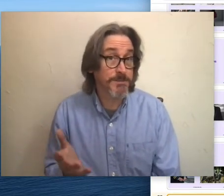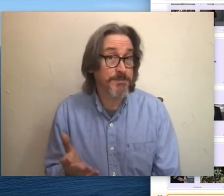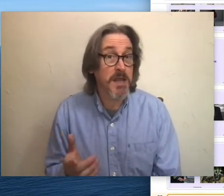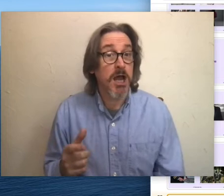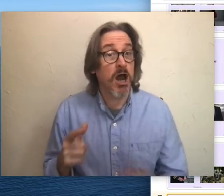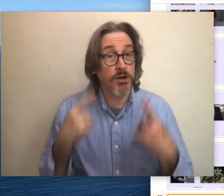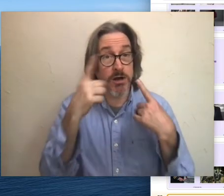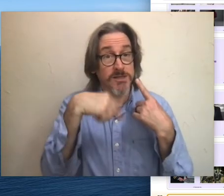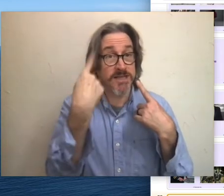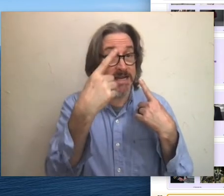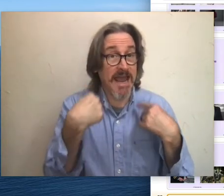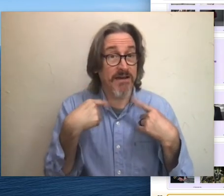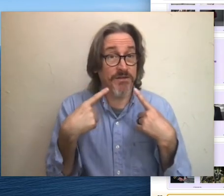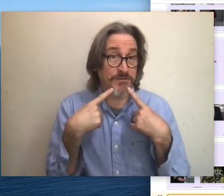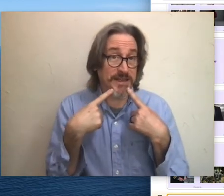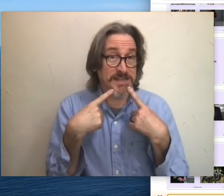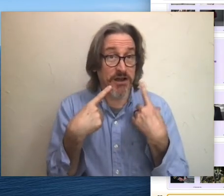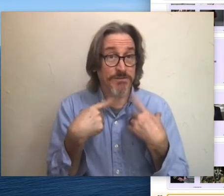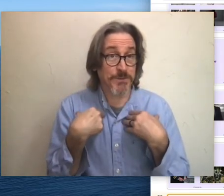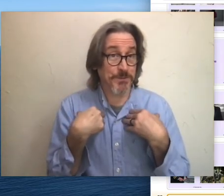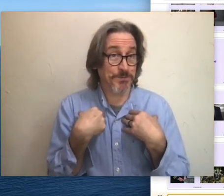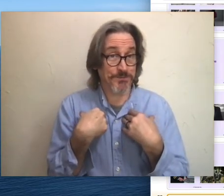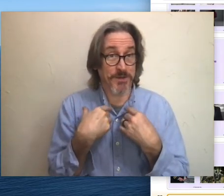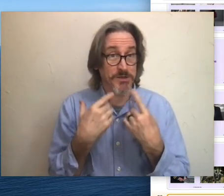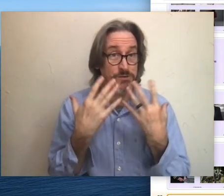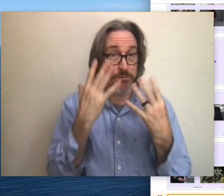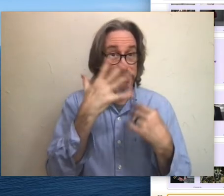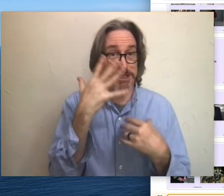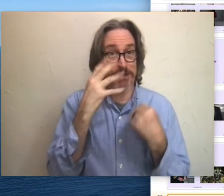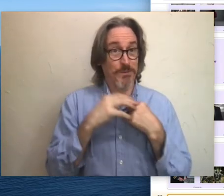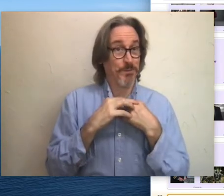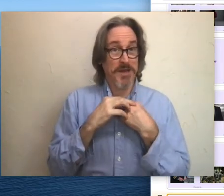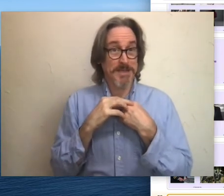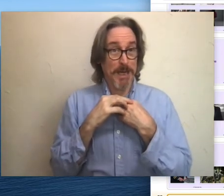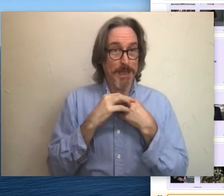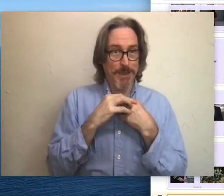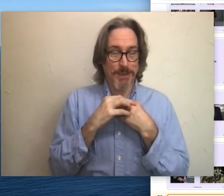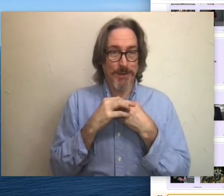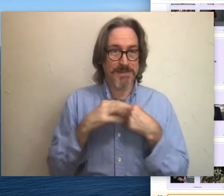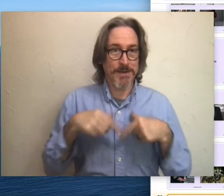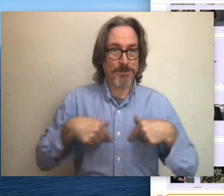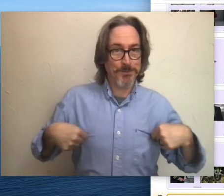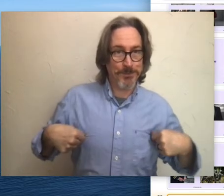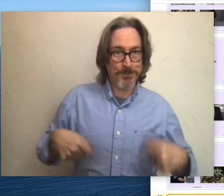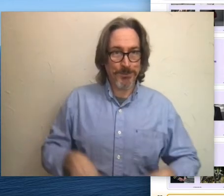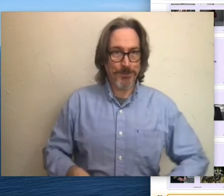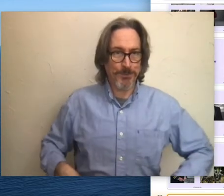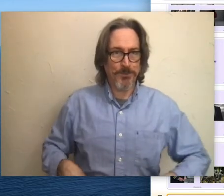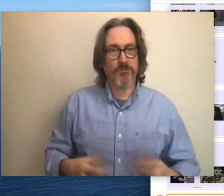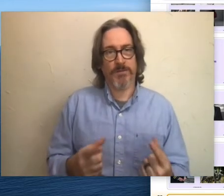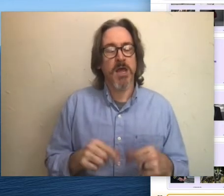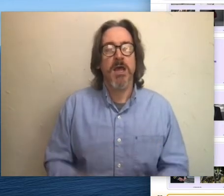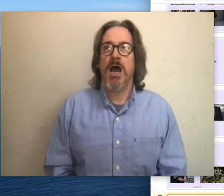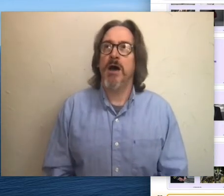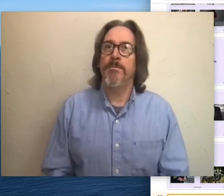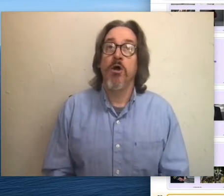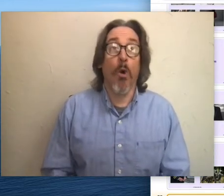Undergarments. Undergarments tend to have a face of sort of a prissy little, tiny little clothes,